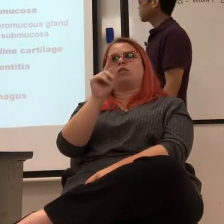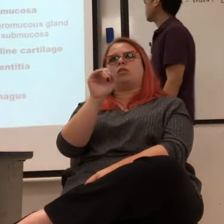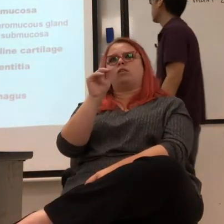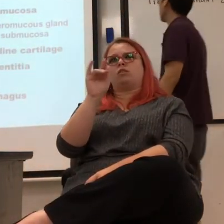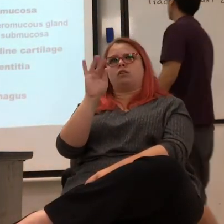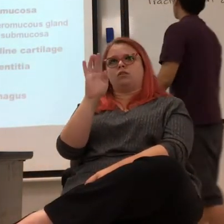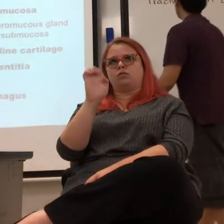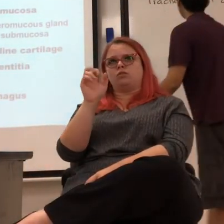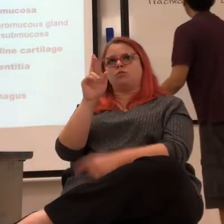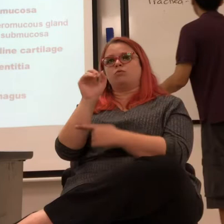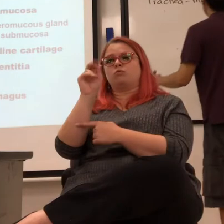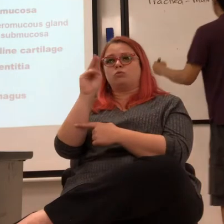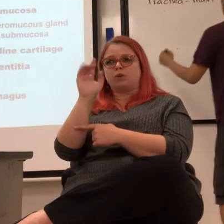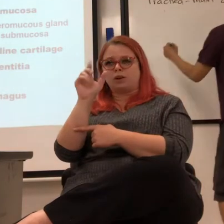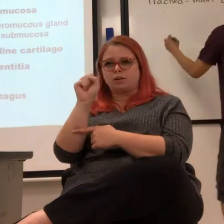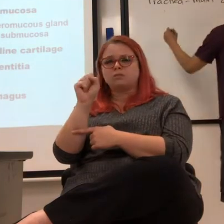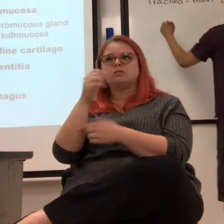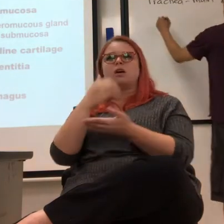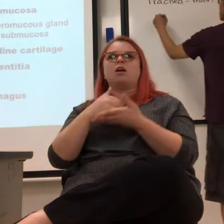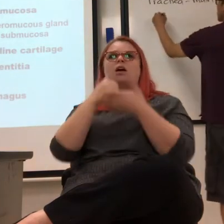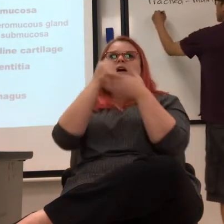patent.